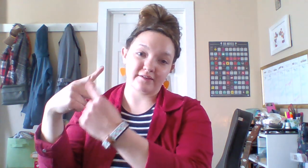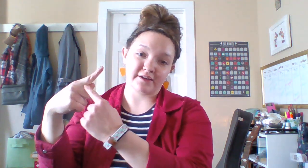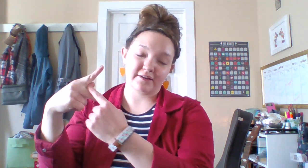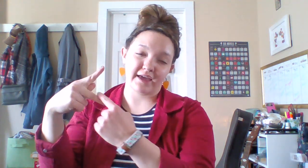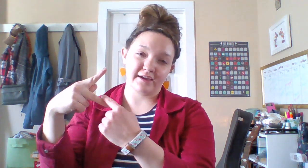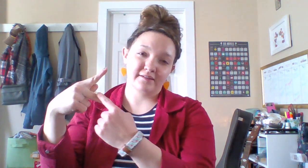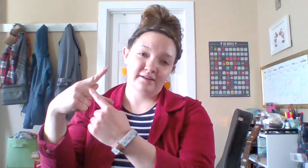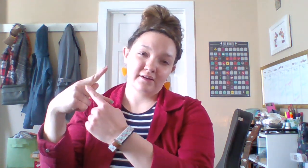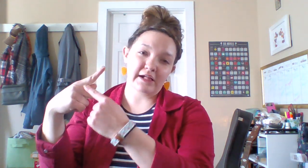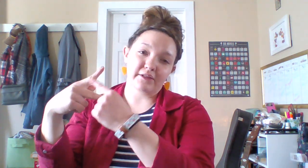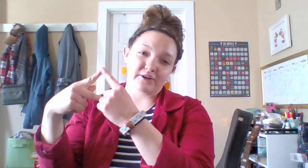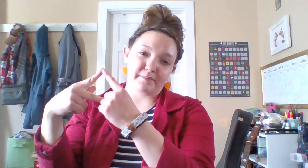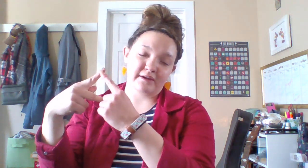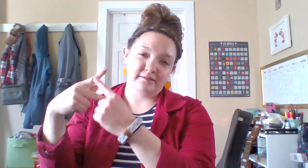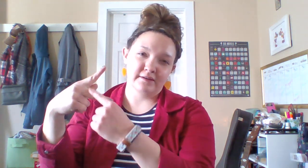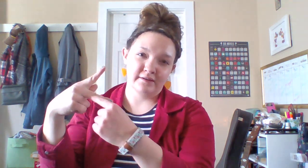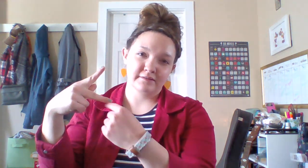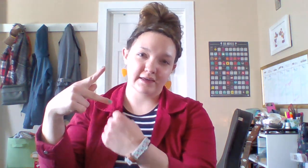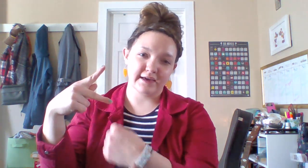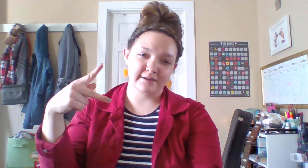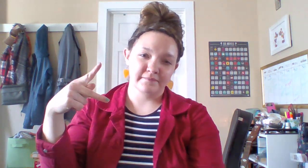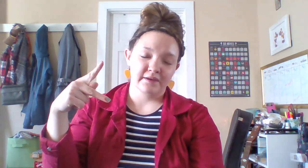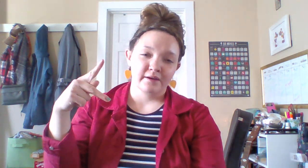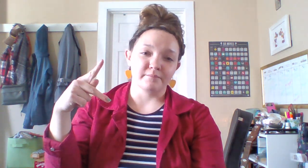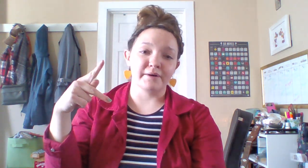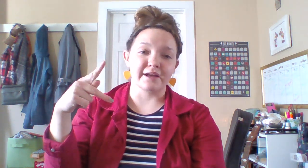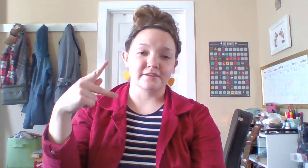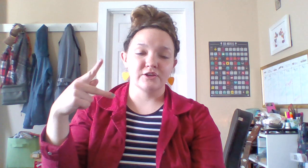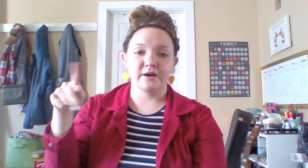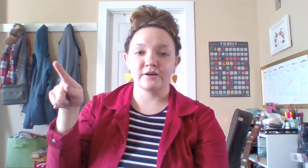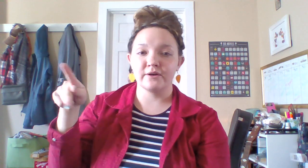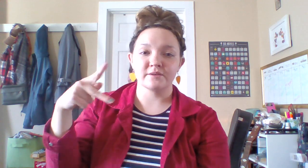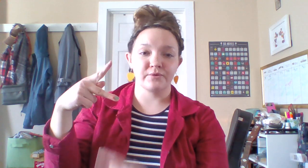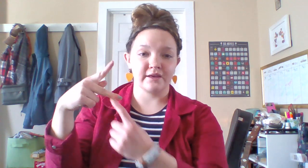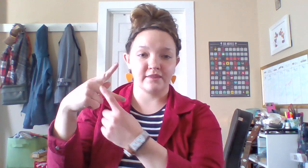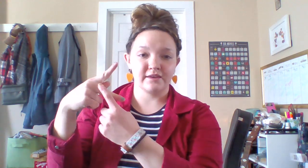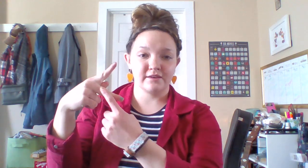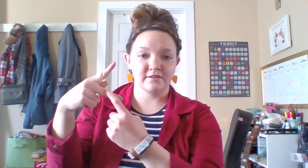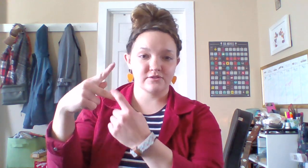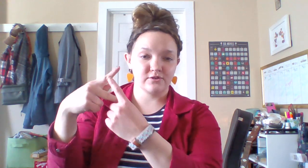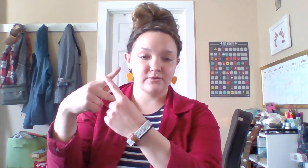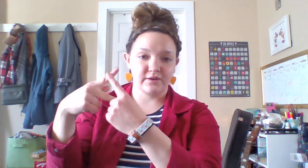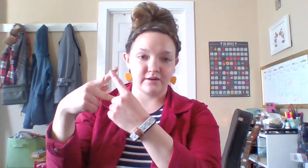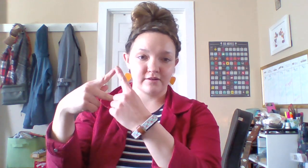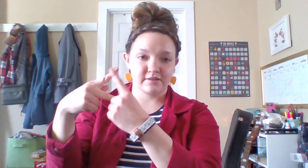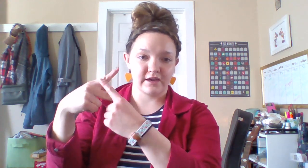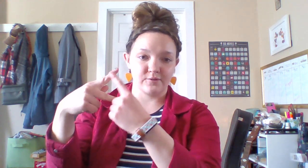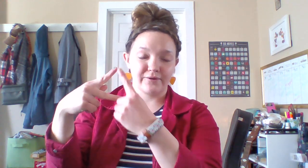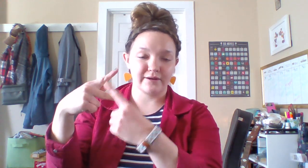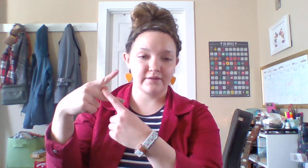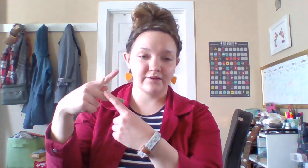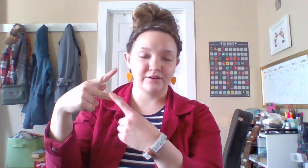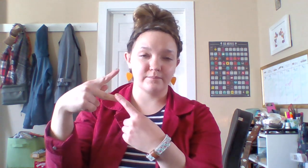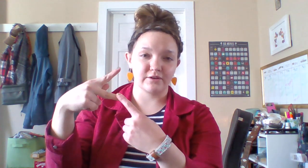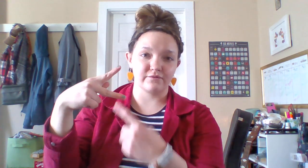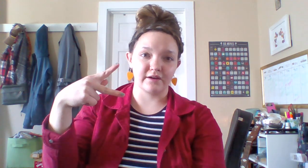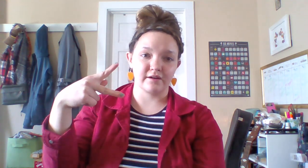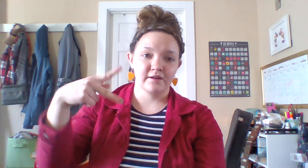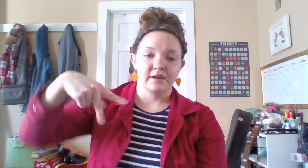letter K, a little bit, okay? But you are going to bring these 2 fingers, okay, your pointer finger and your middle finger, kind